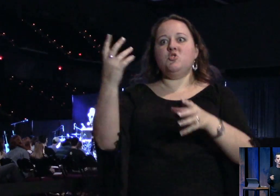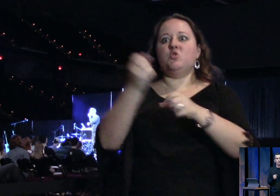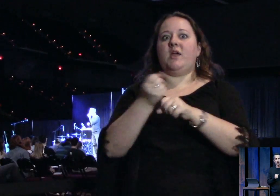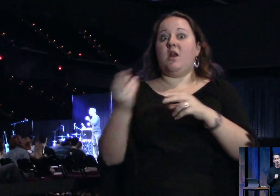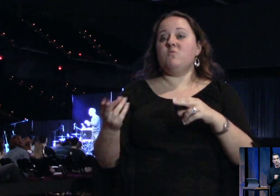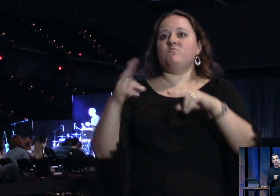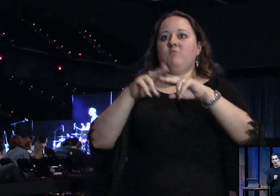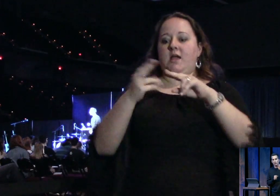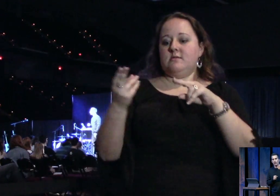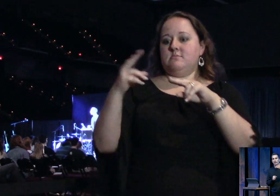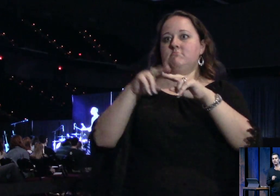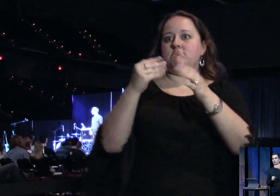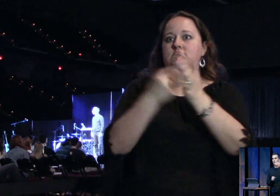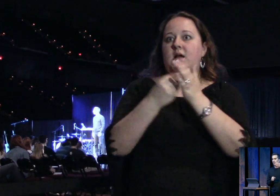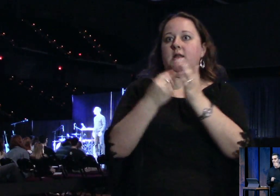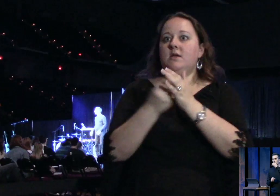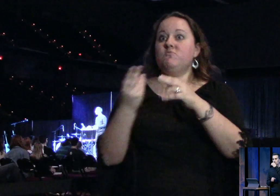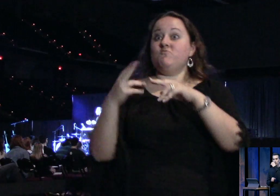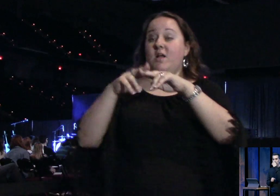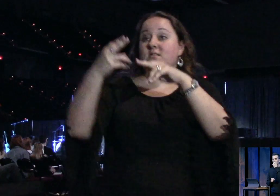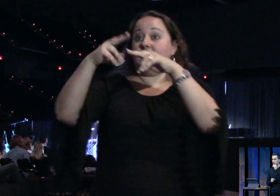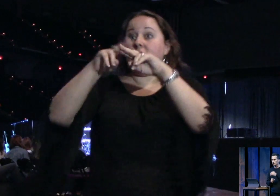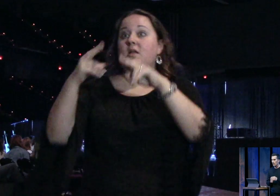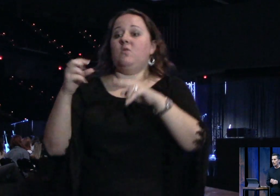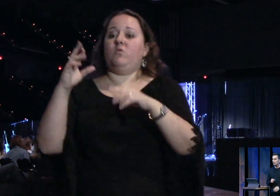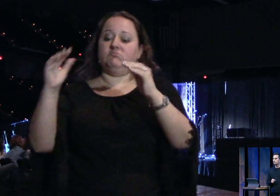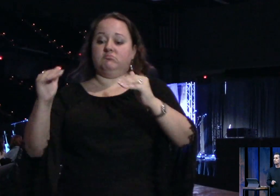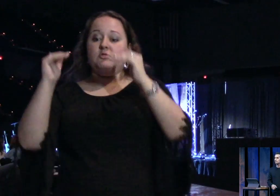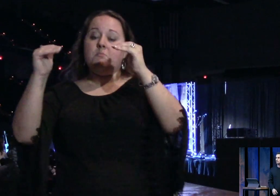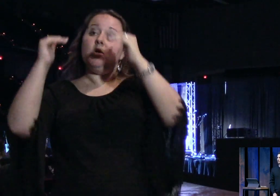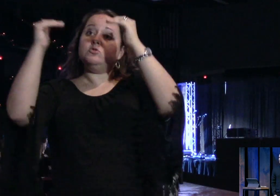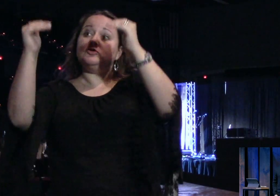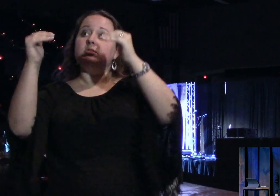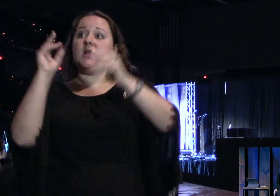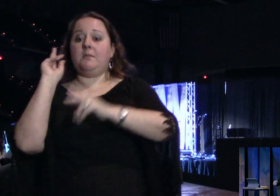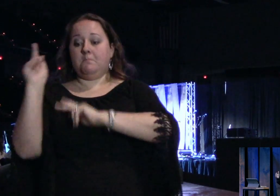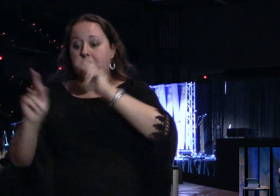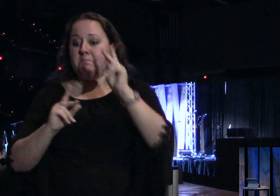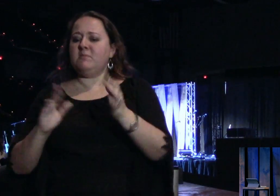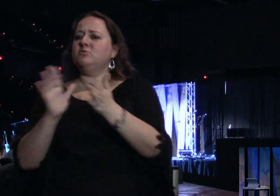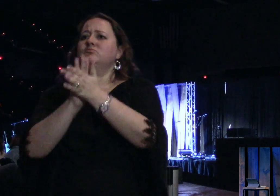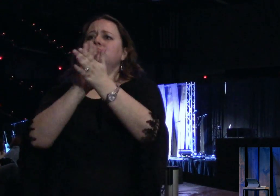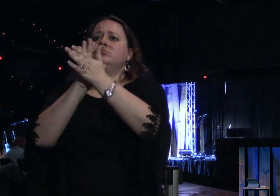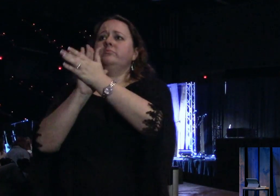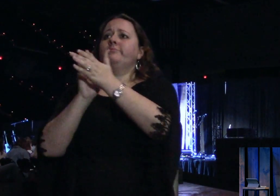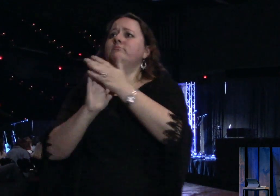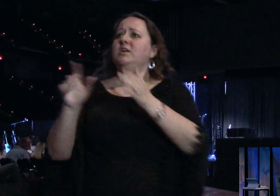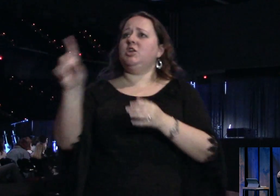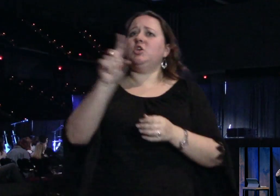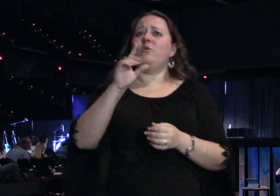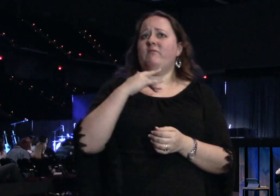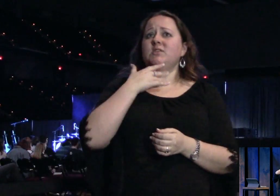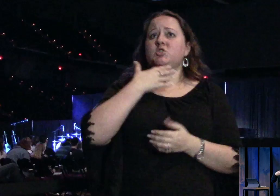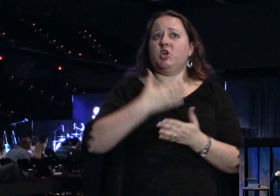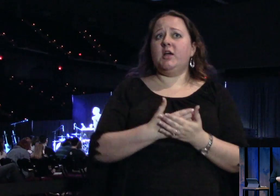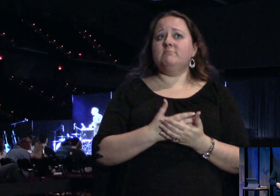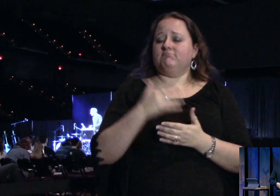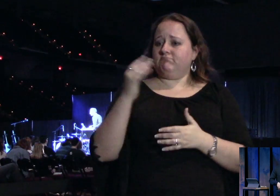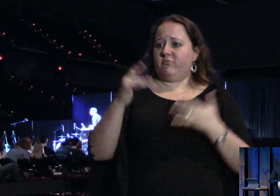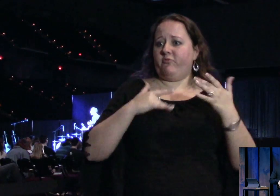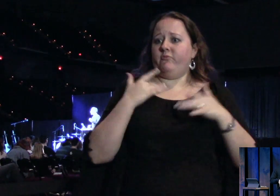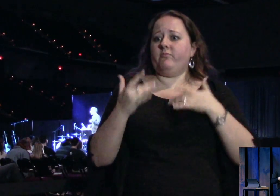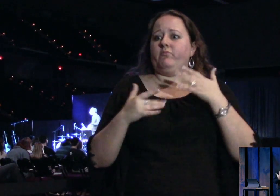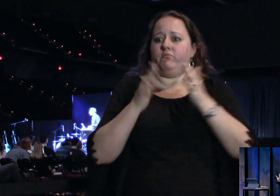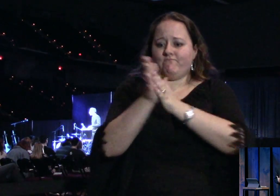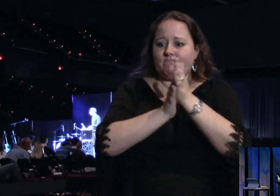something and you get a raise or a promotion in your job, and you receive the applause of man, and that feels good,